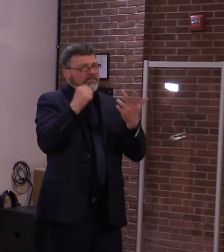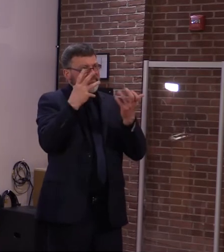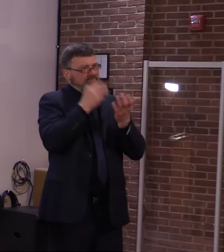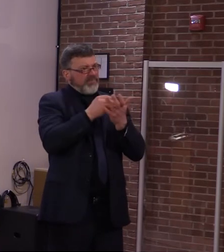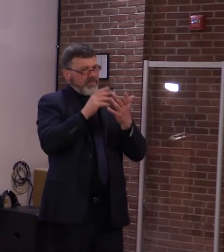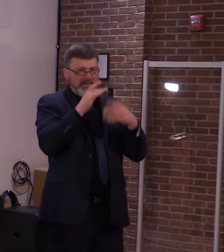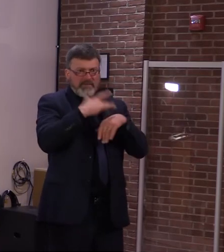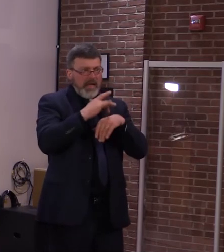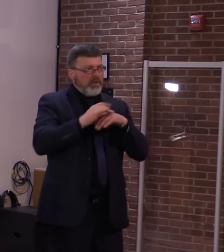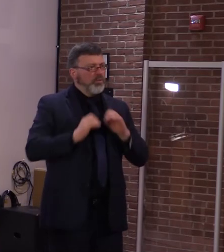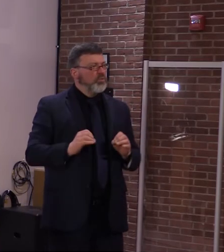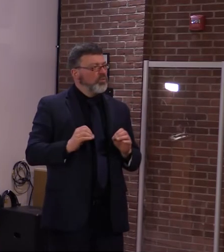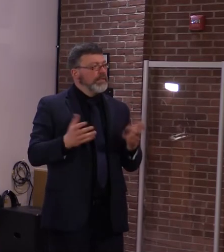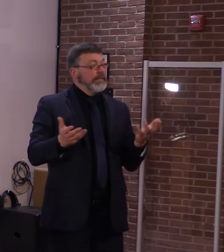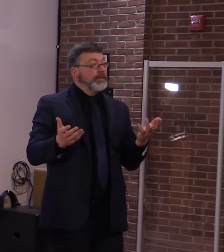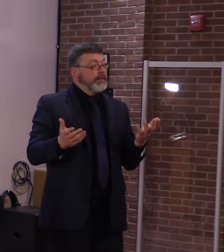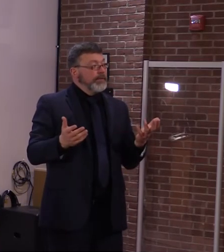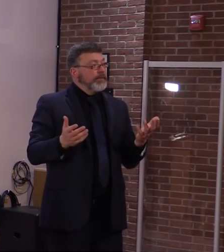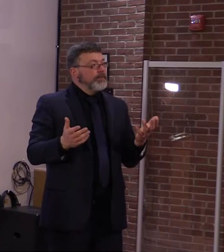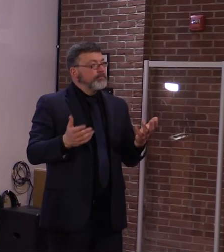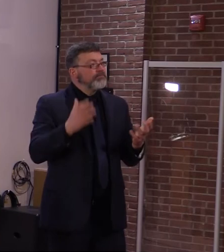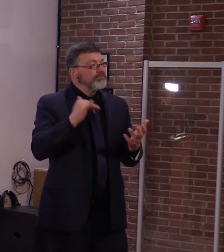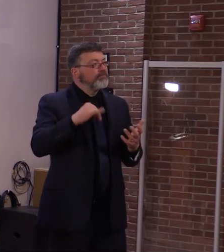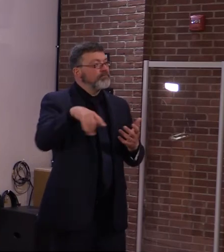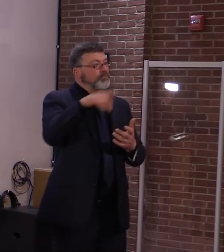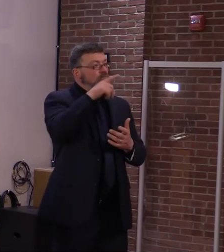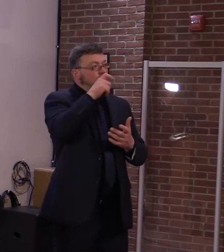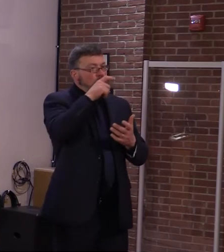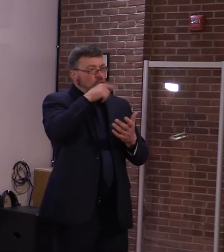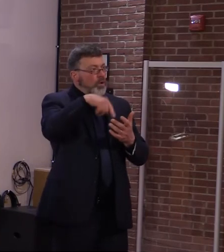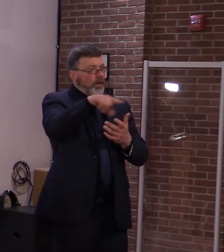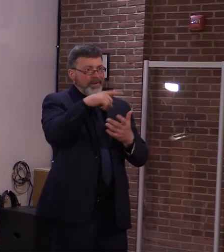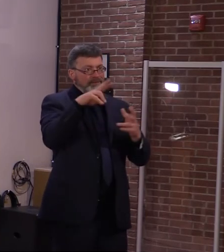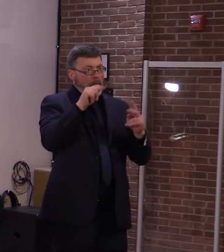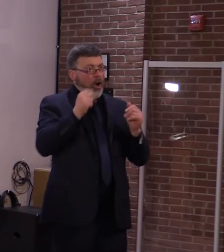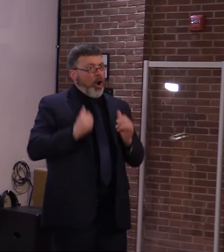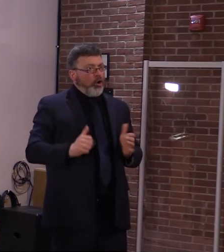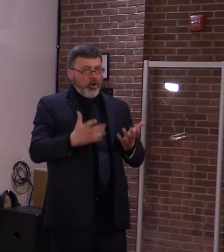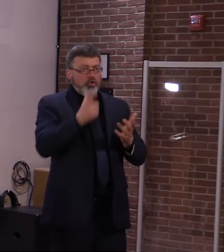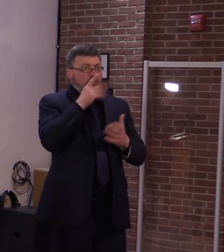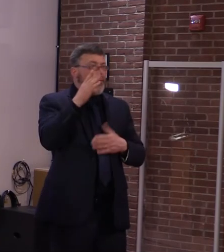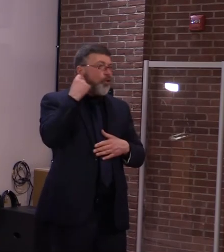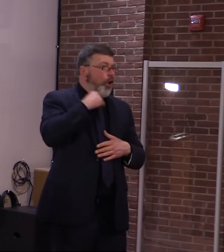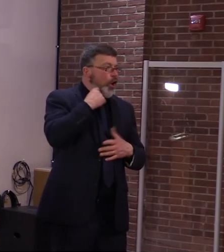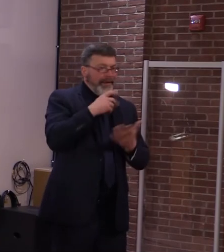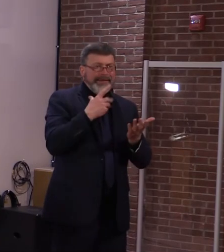workforce. So we want to be able to put our plan forward to help in that regard.